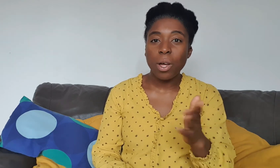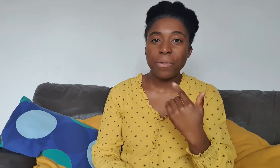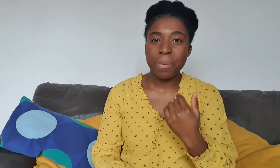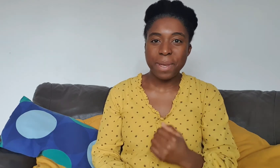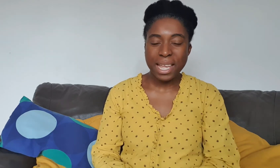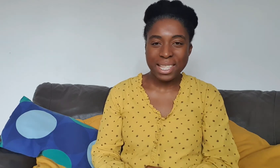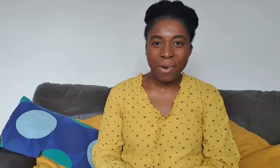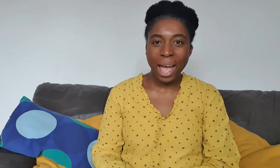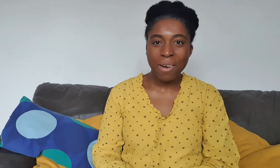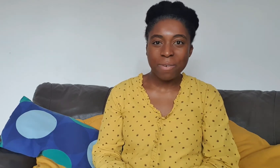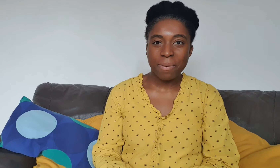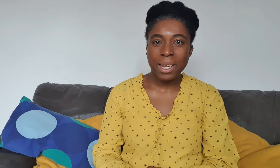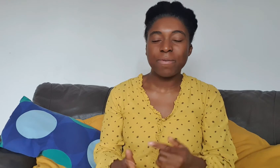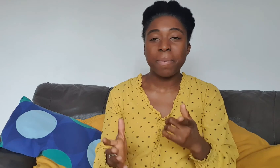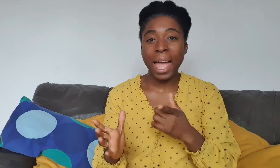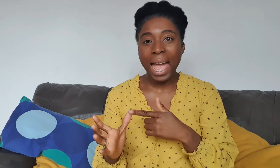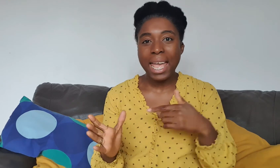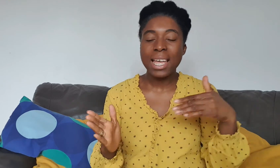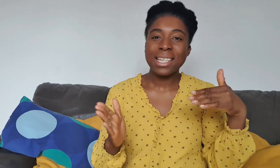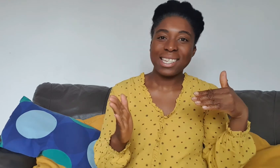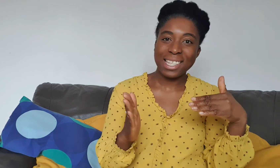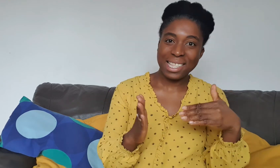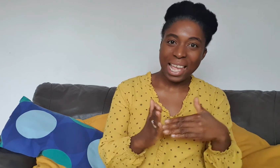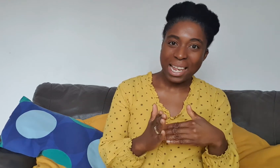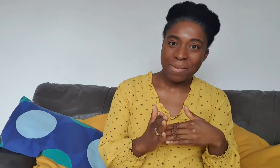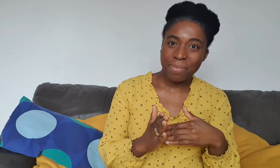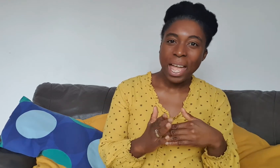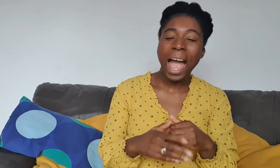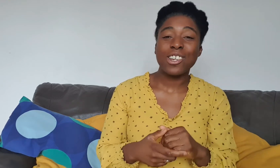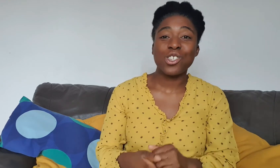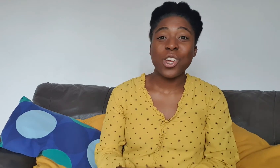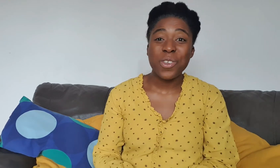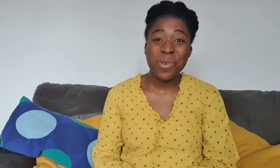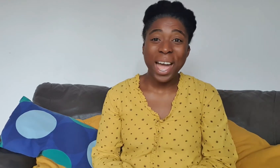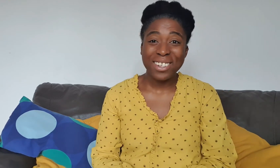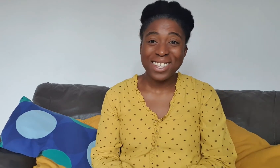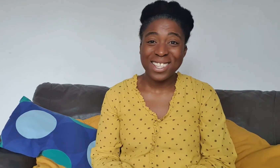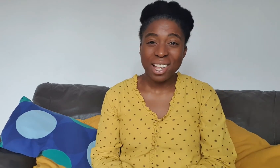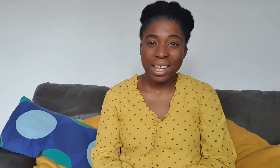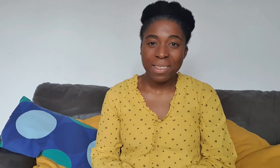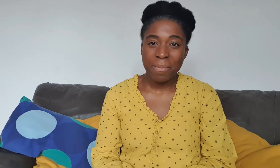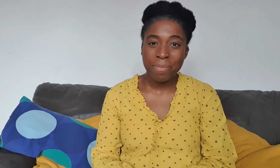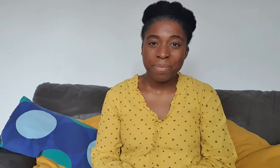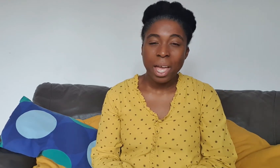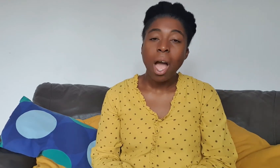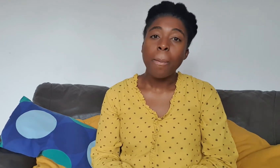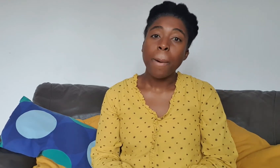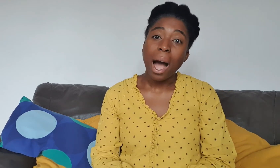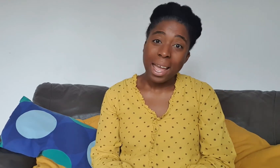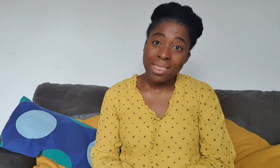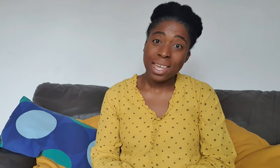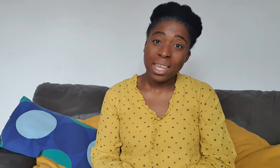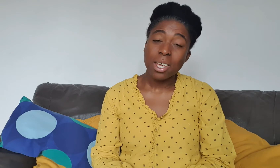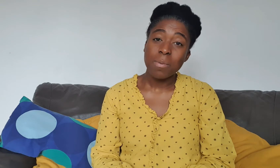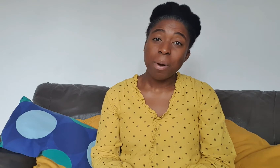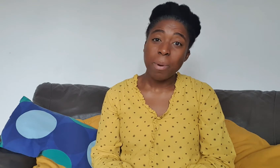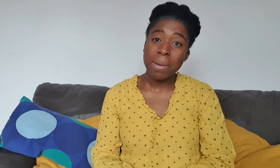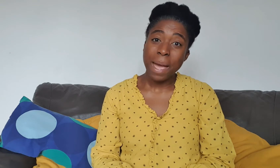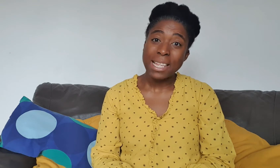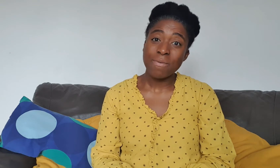the BSL alphabet from A to Z and show you how to sign them. I think probably better for